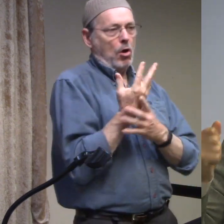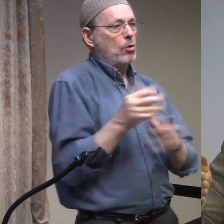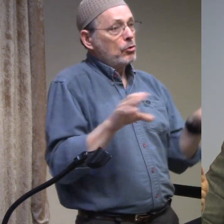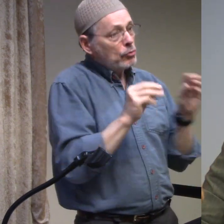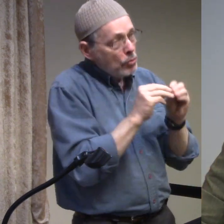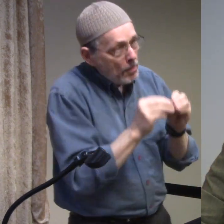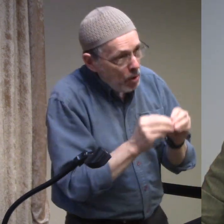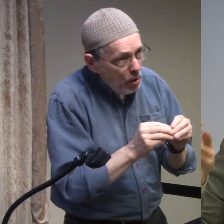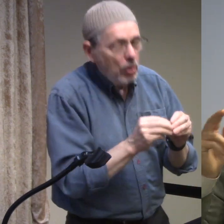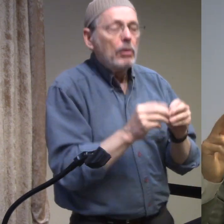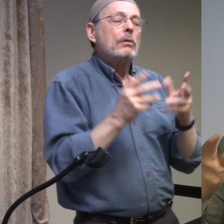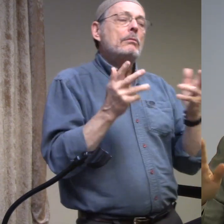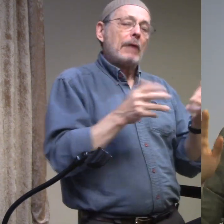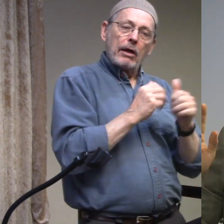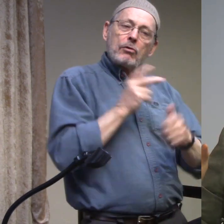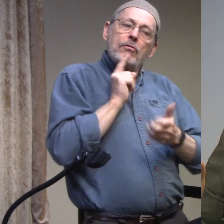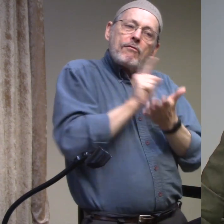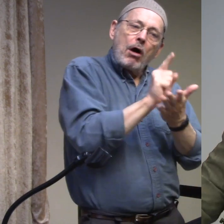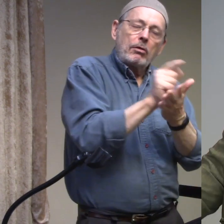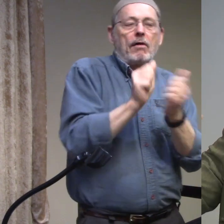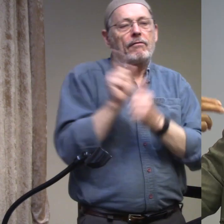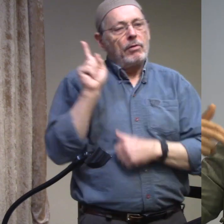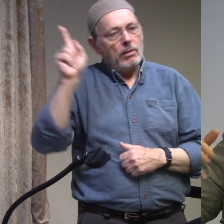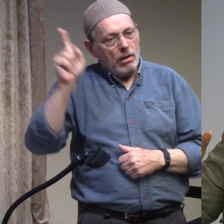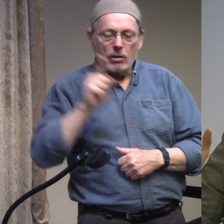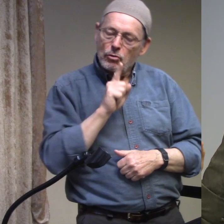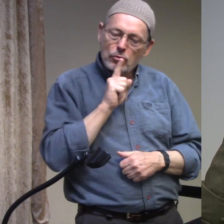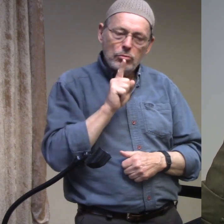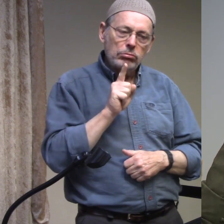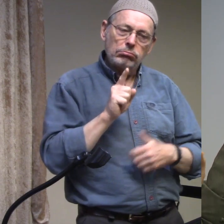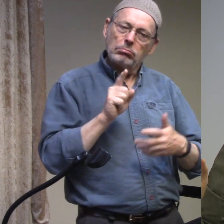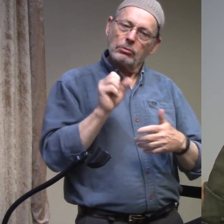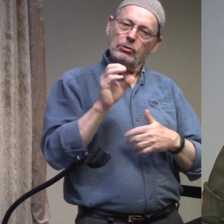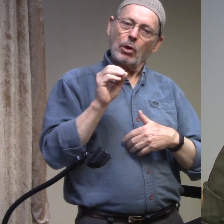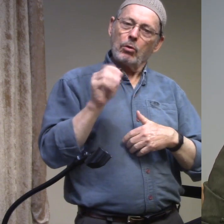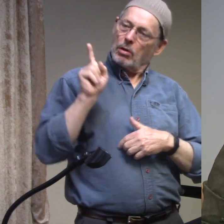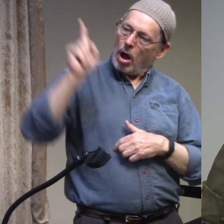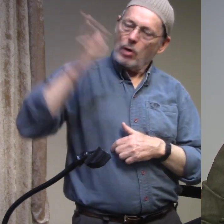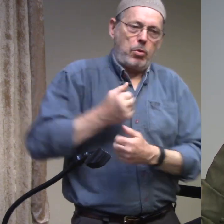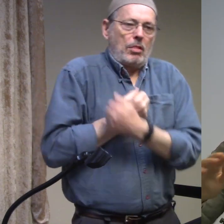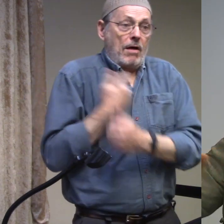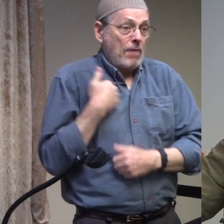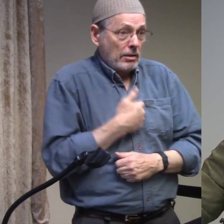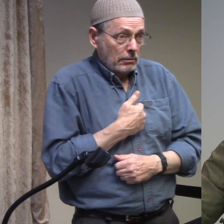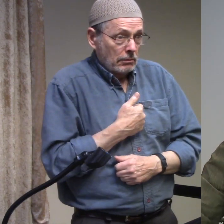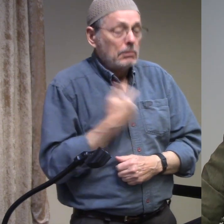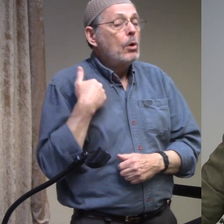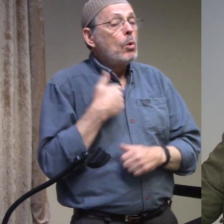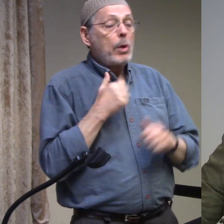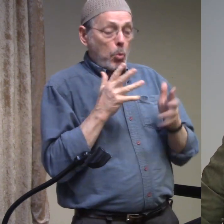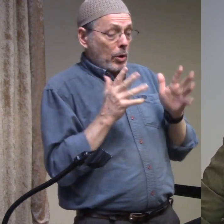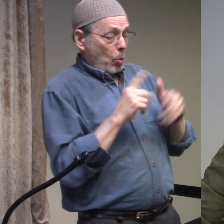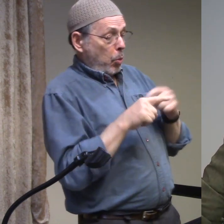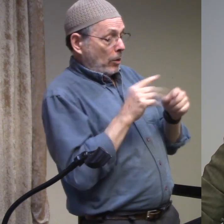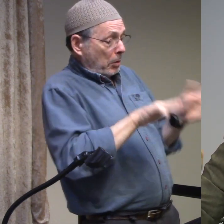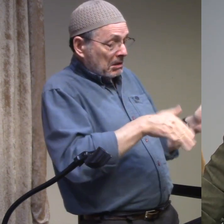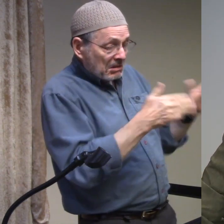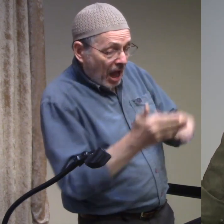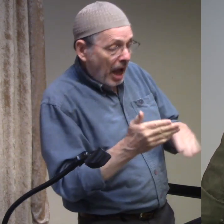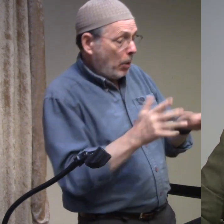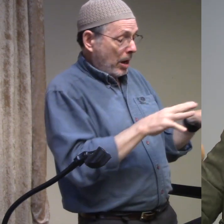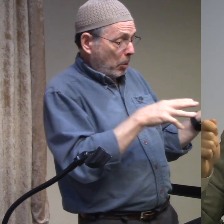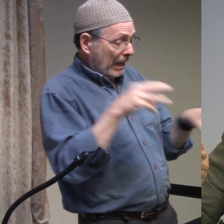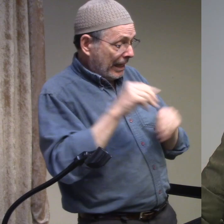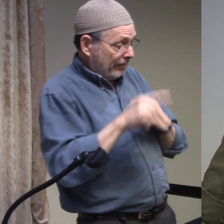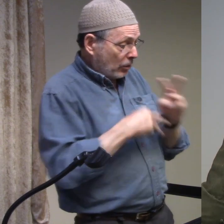to be more, and to fall in love with God and to be lovable to God. And we want to leave this world as awliya, as